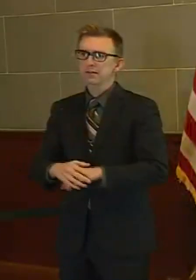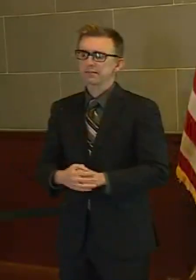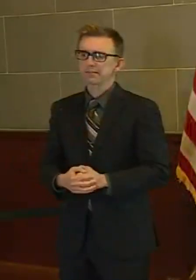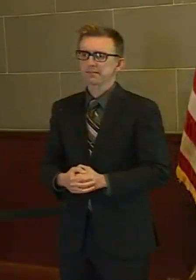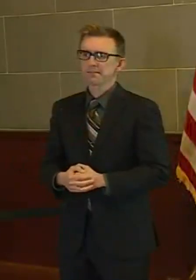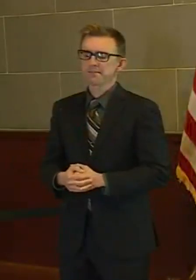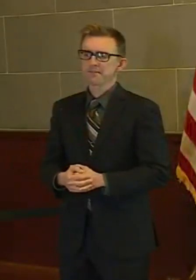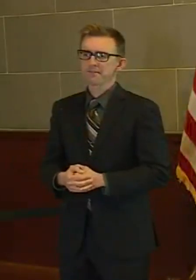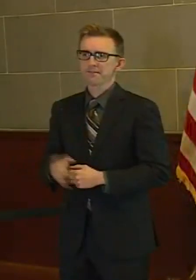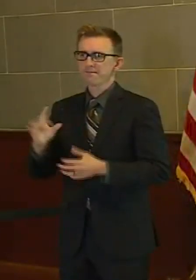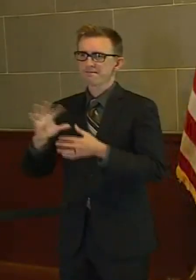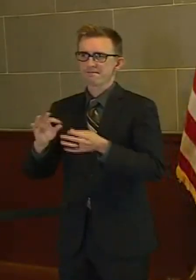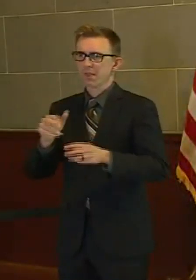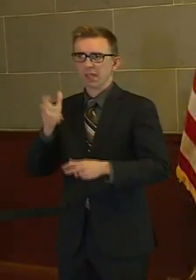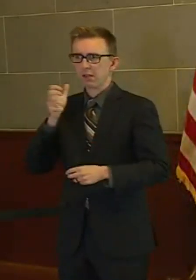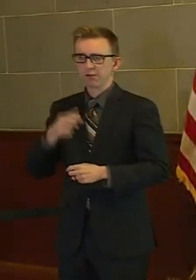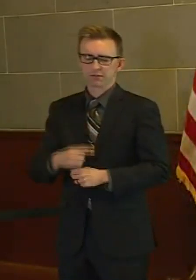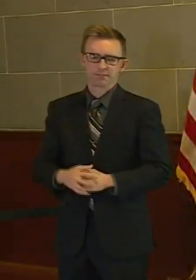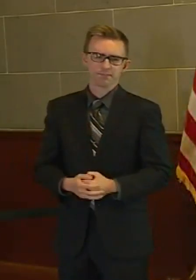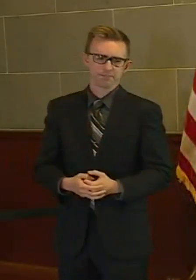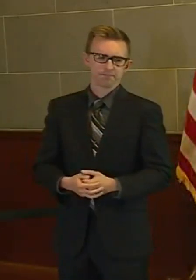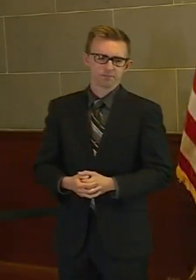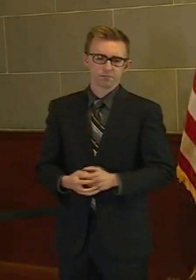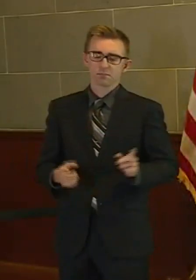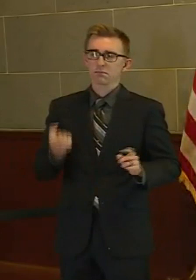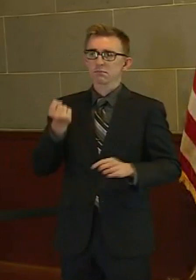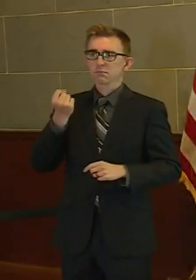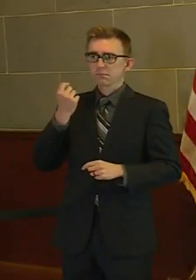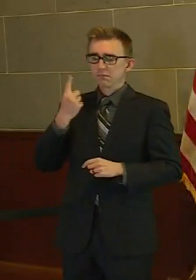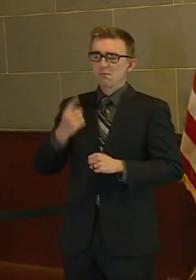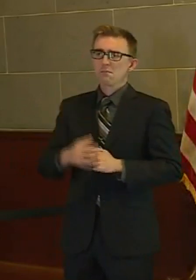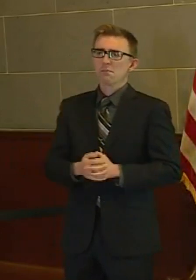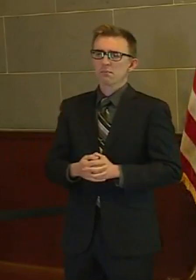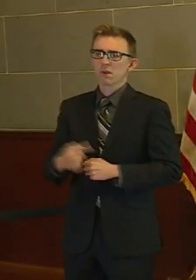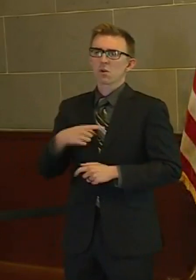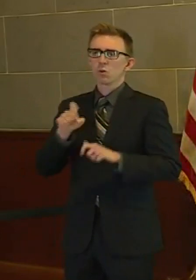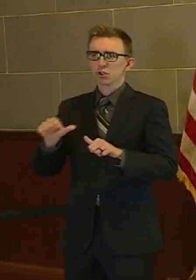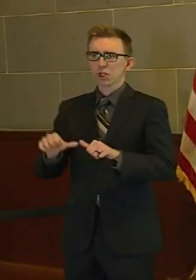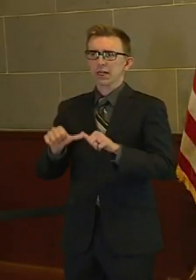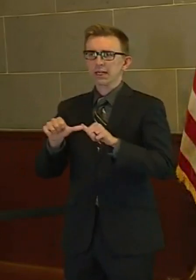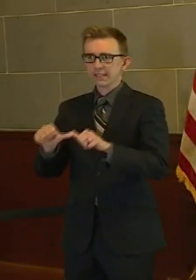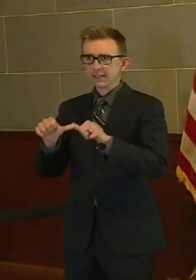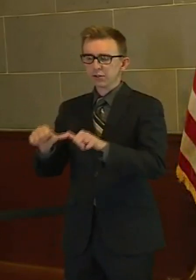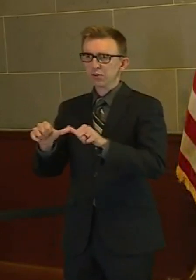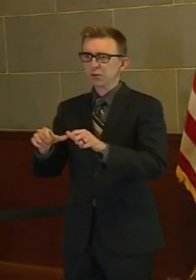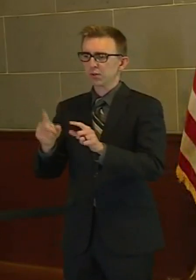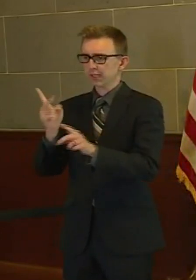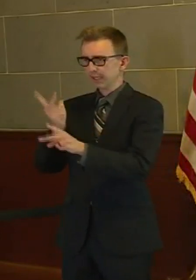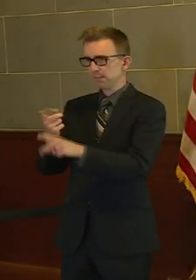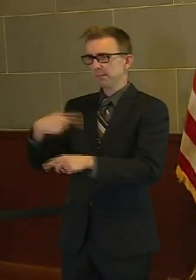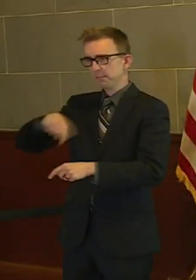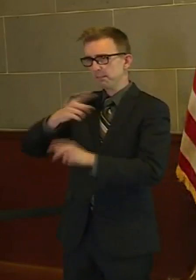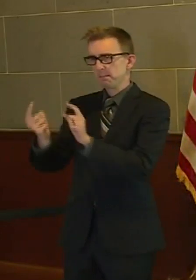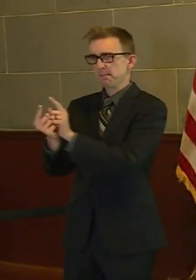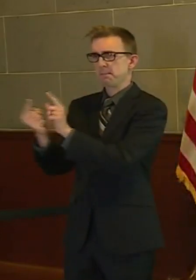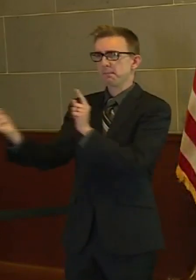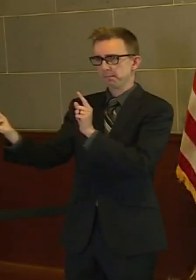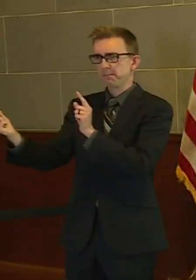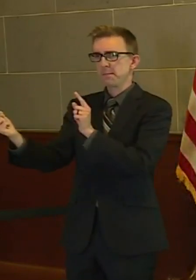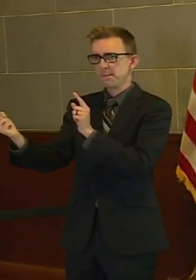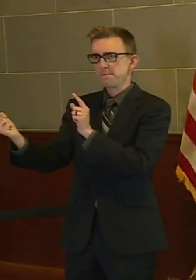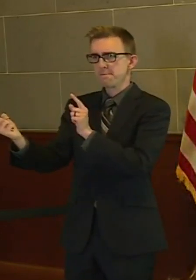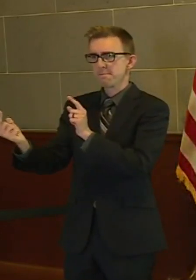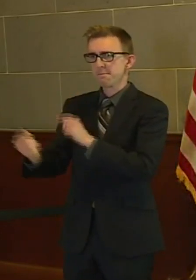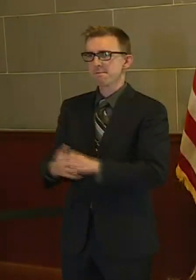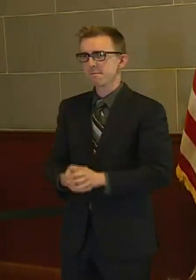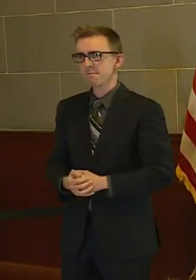and social activity. However, we should continue to maintain social distancing and